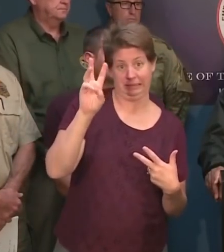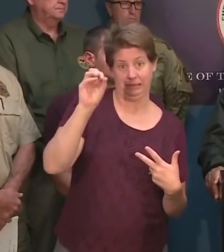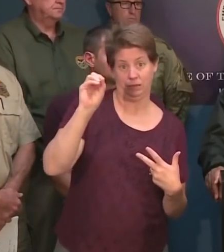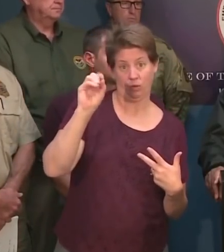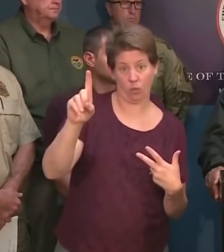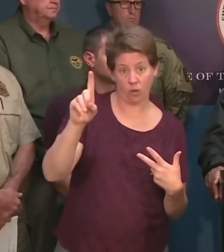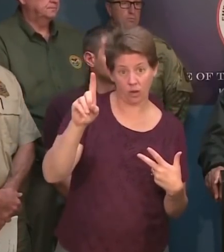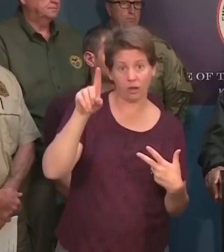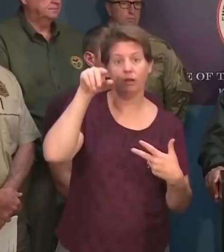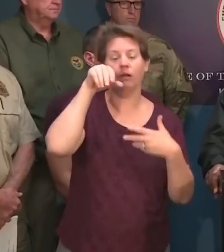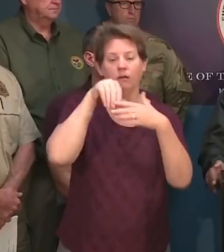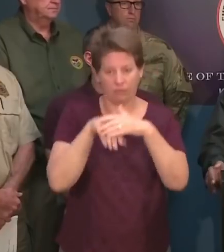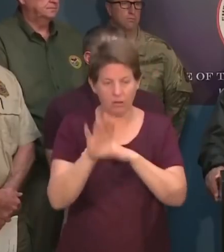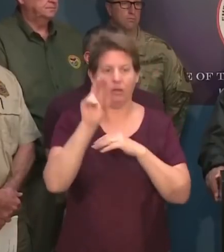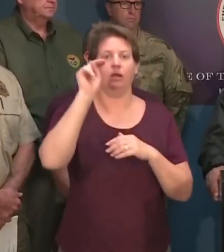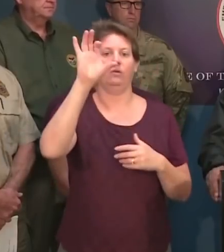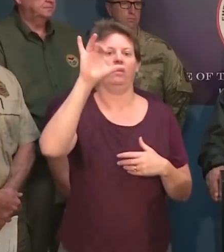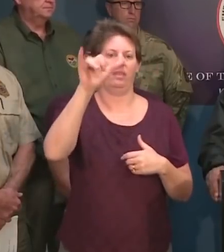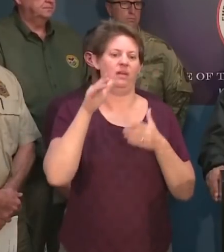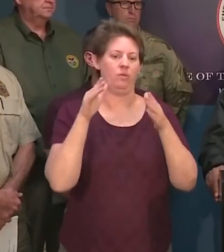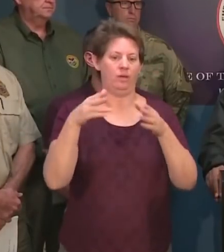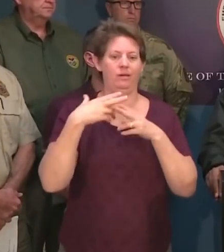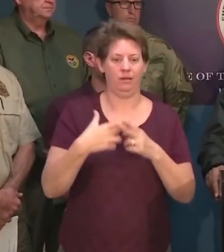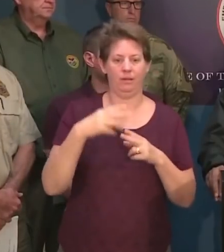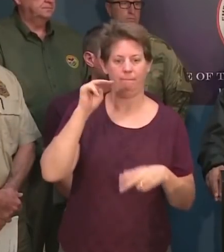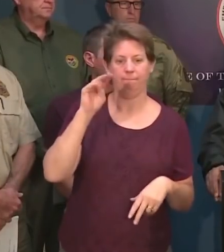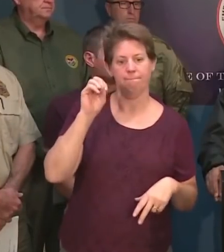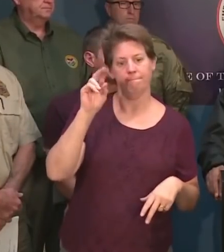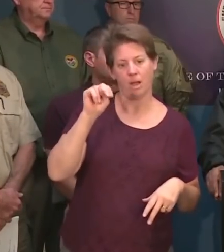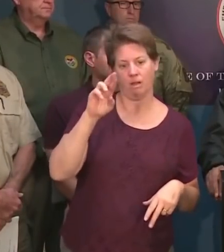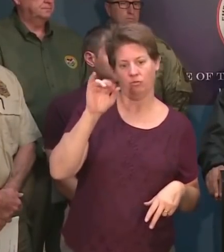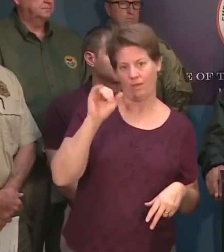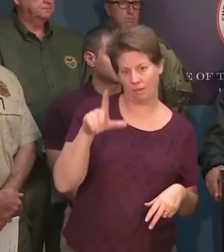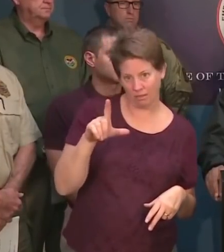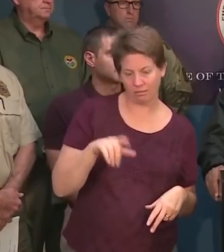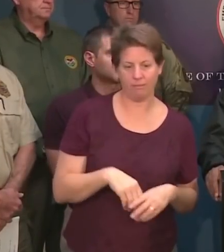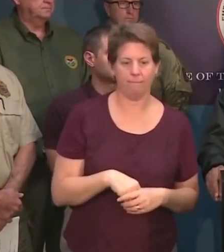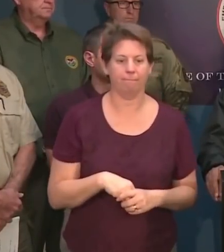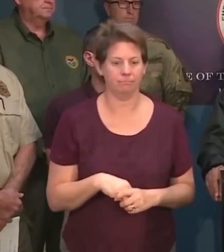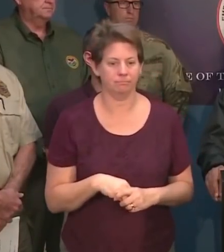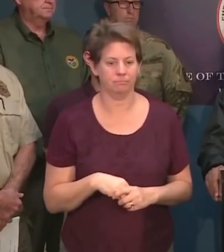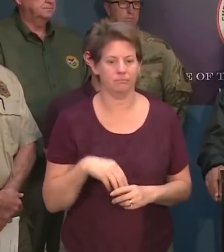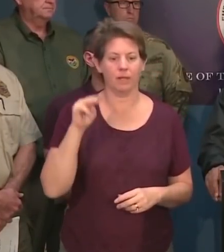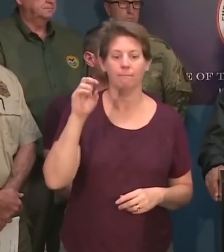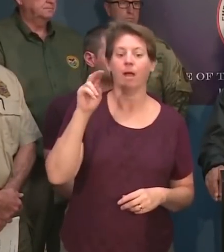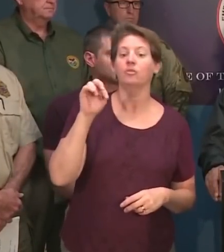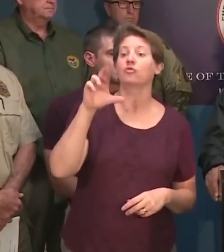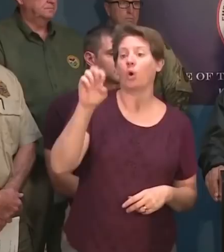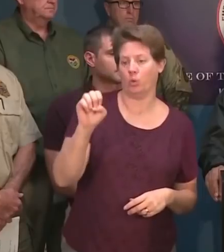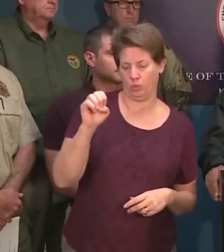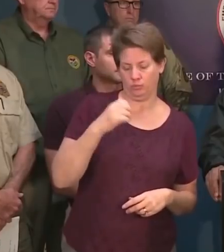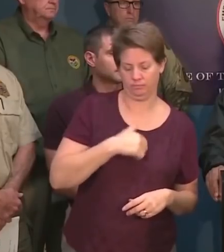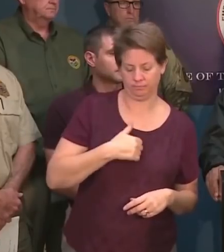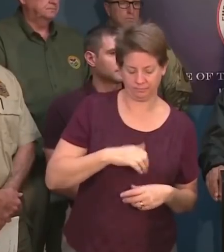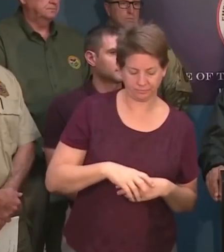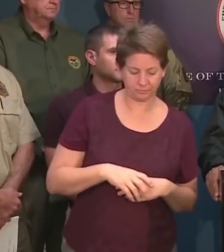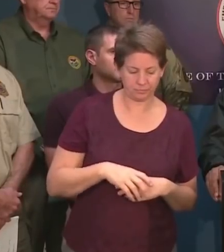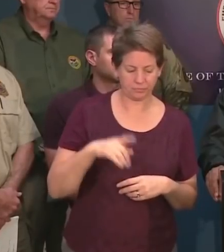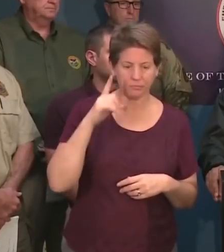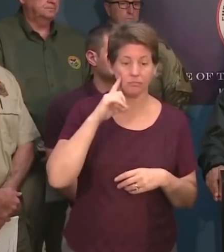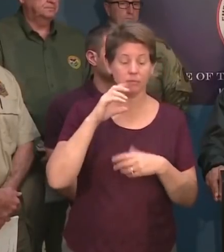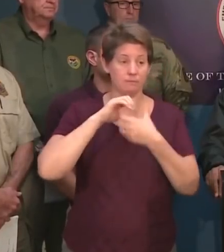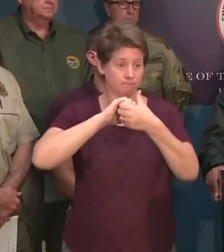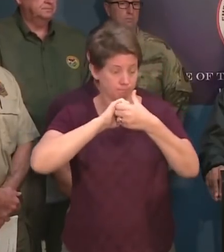601, and to North Carolina, the town of Monroe. We've coordinated with the Highway Patrol in